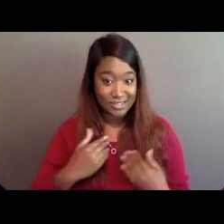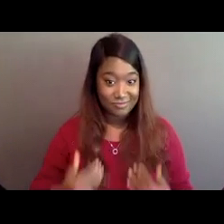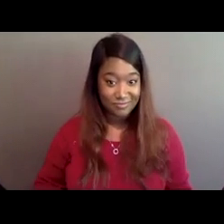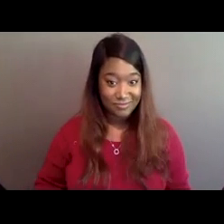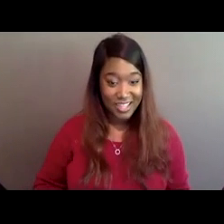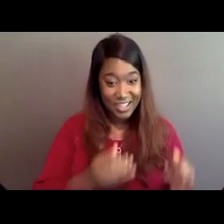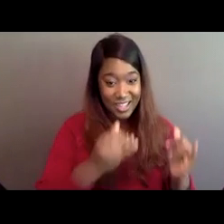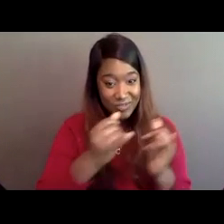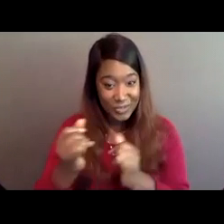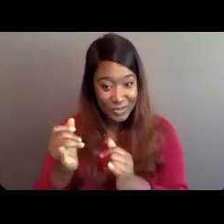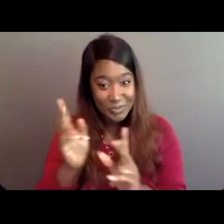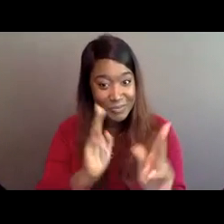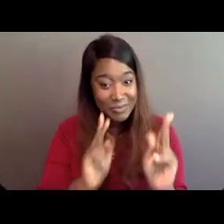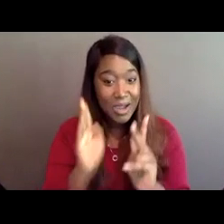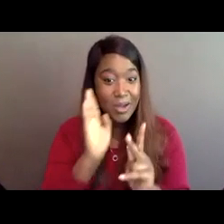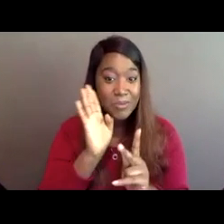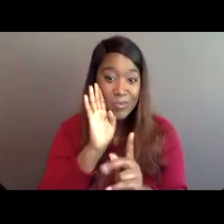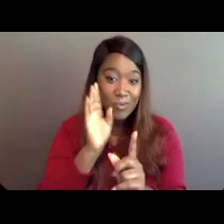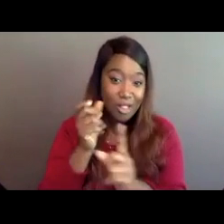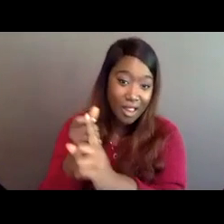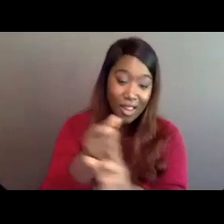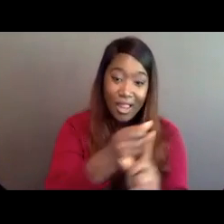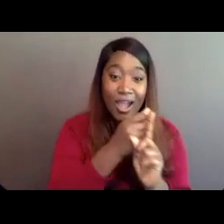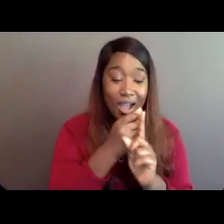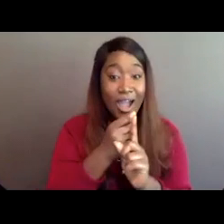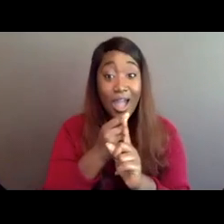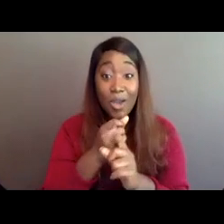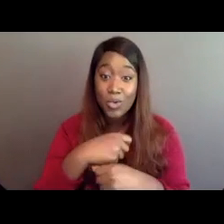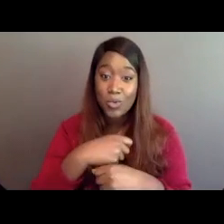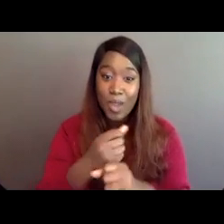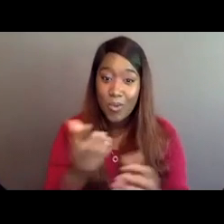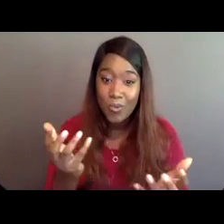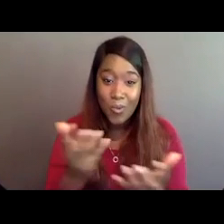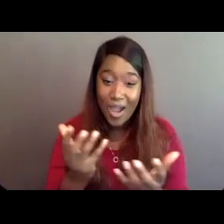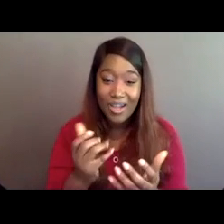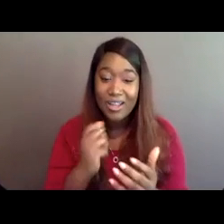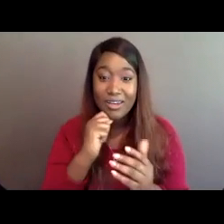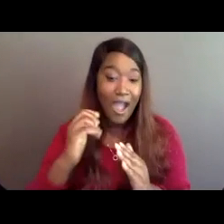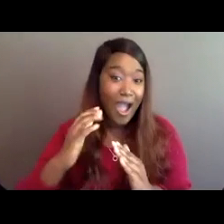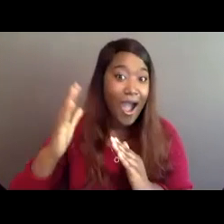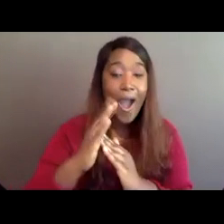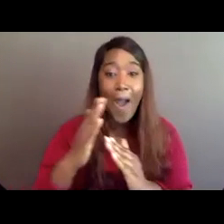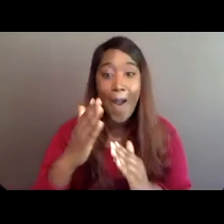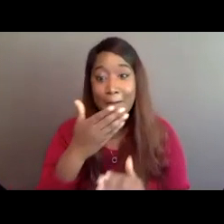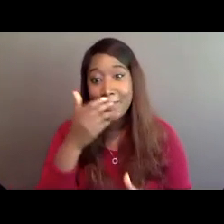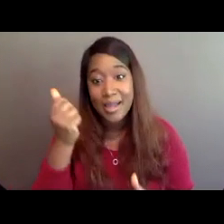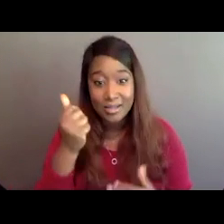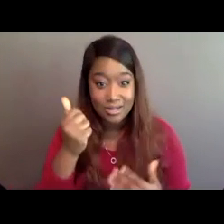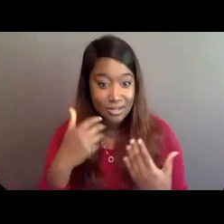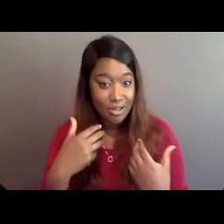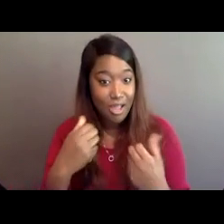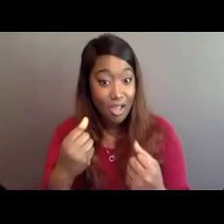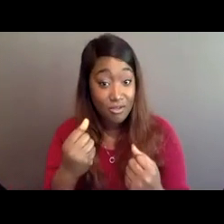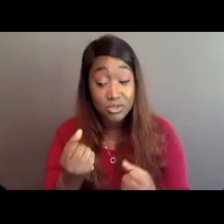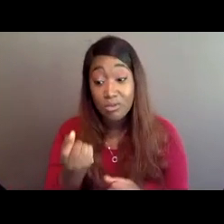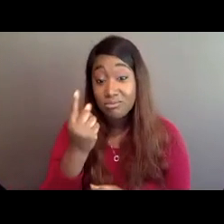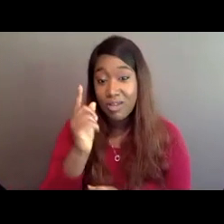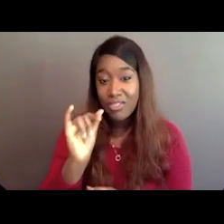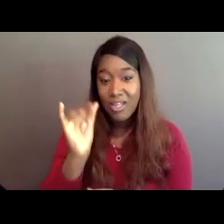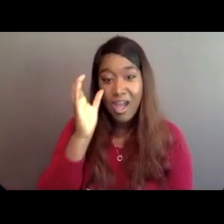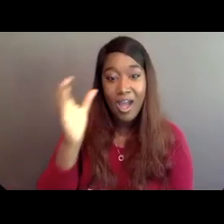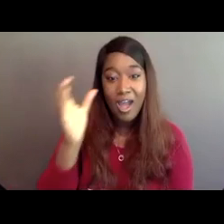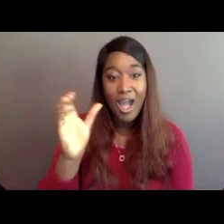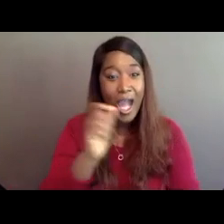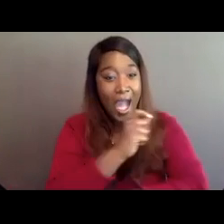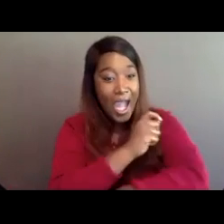creates less than optimal health, right? So the idea behind acupuncture and the idea of medical